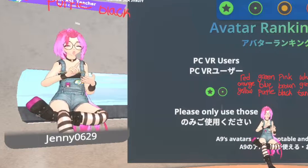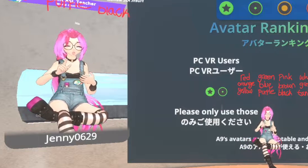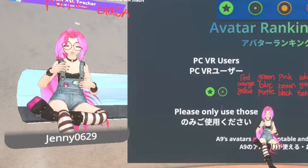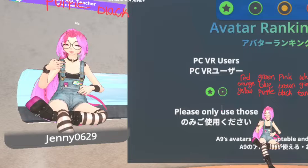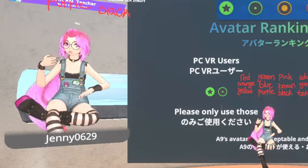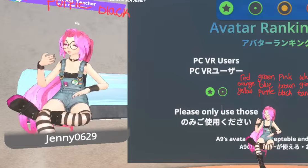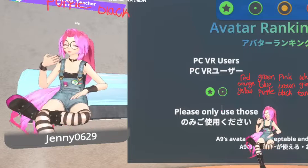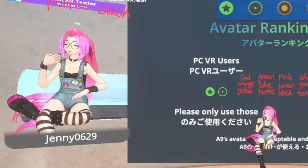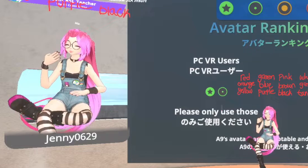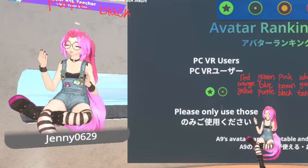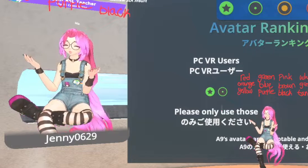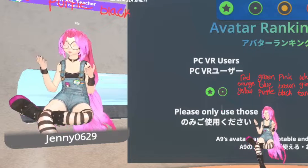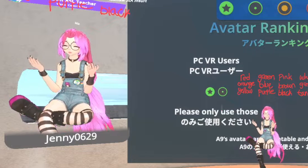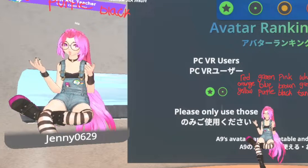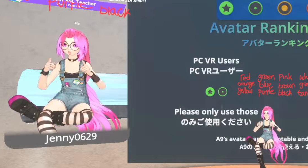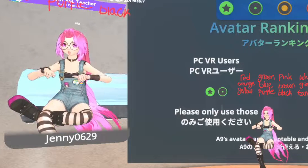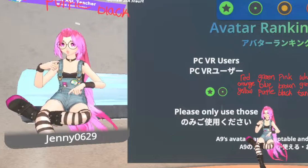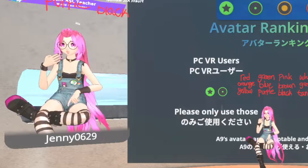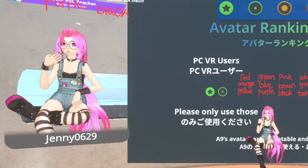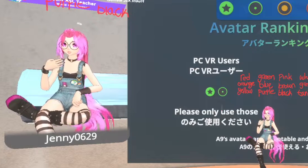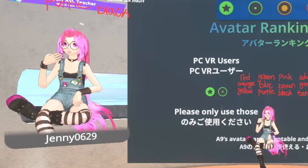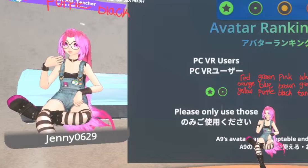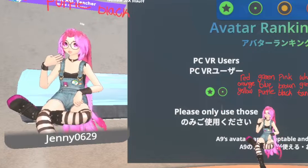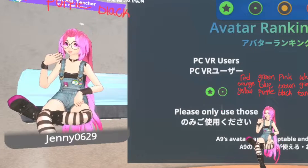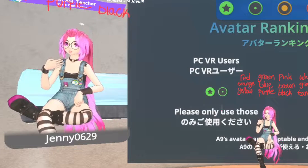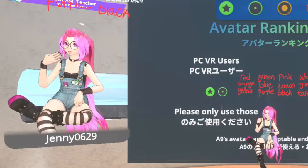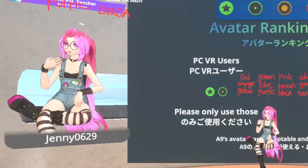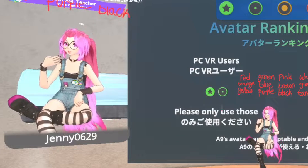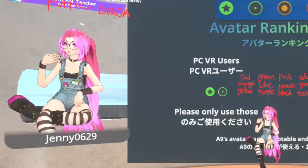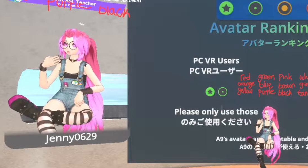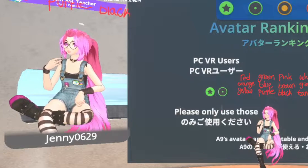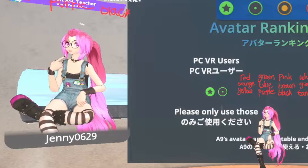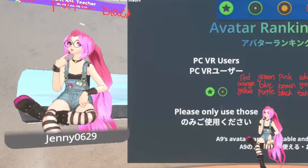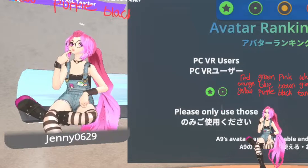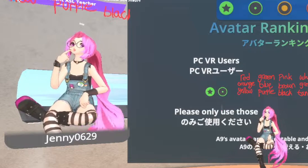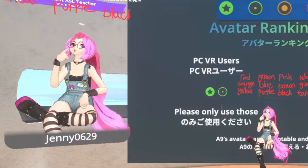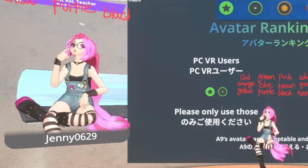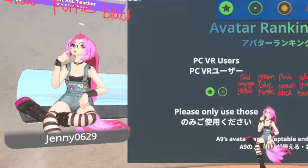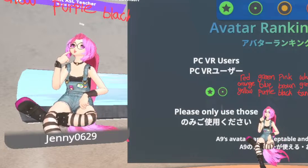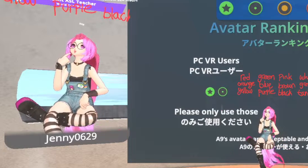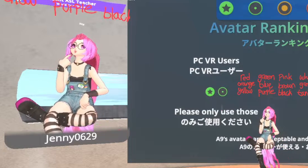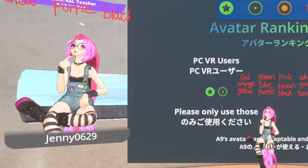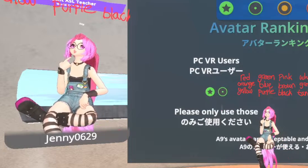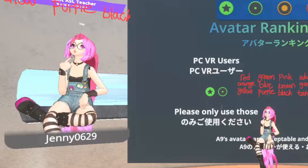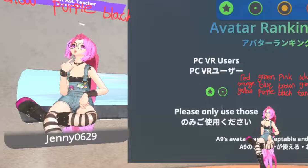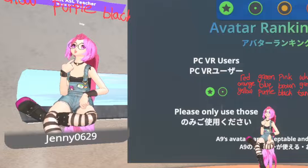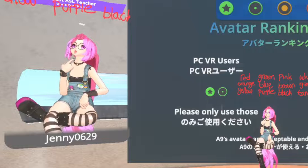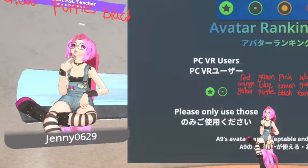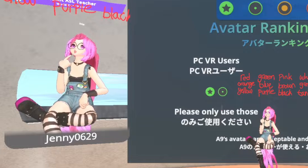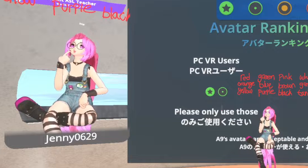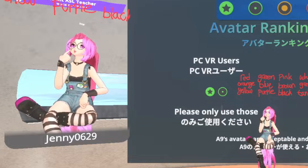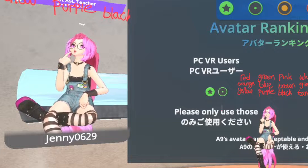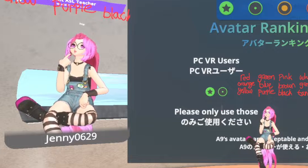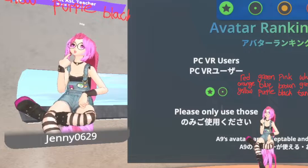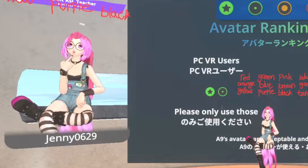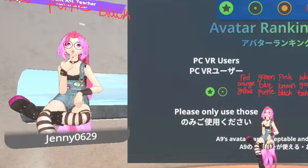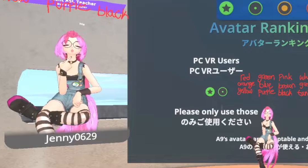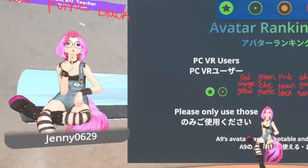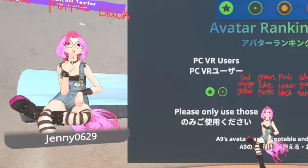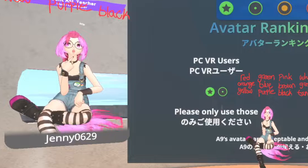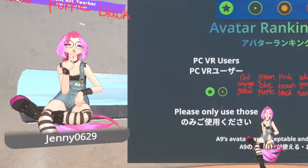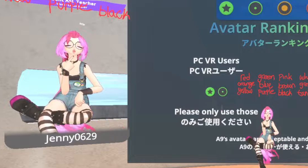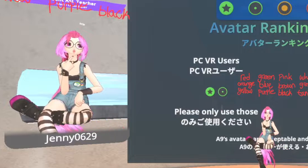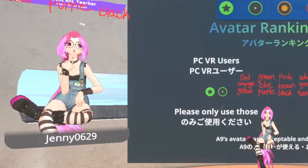least once a week. Okay, so what happens when you get a bloody nose? It drips down your